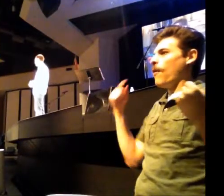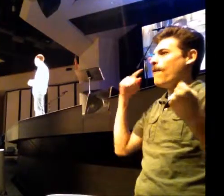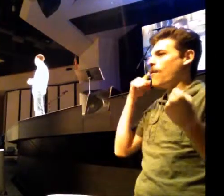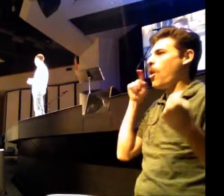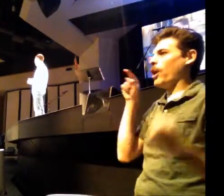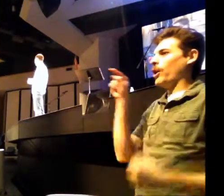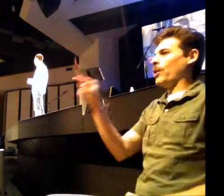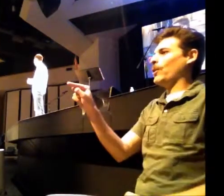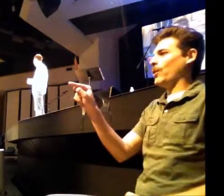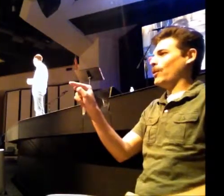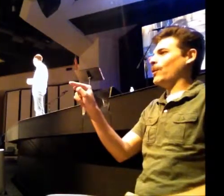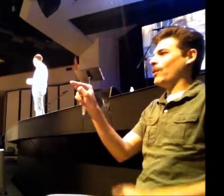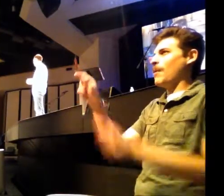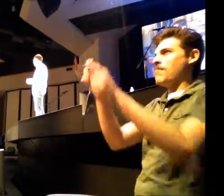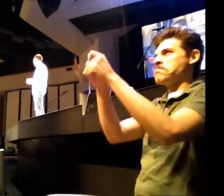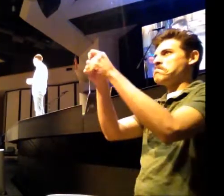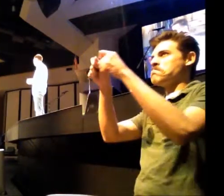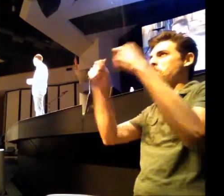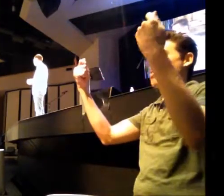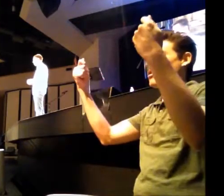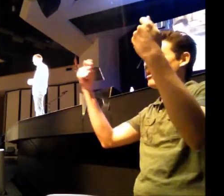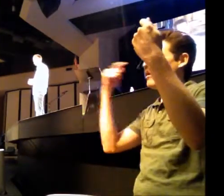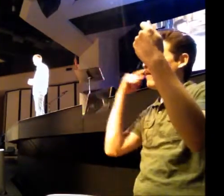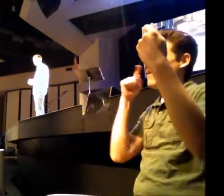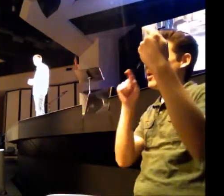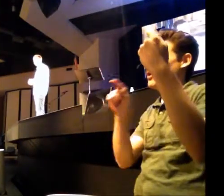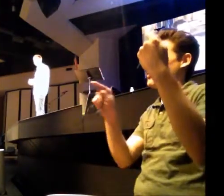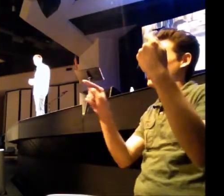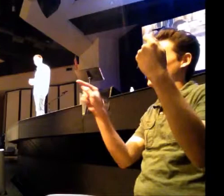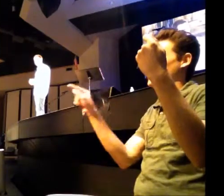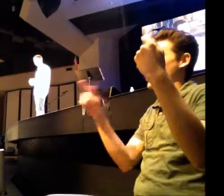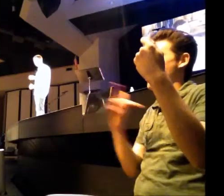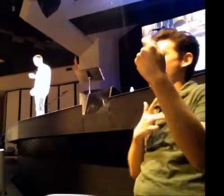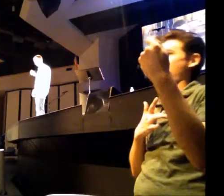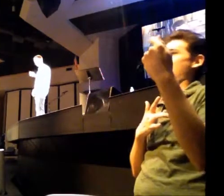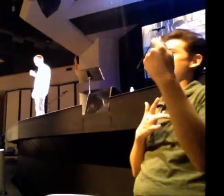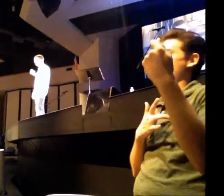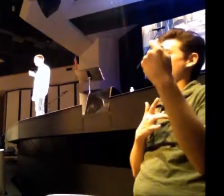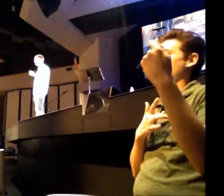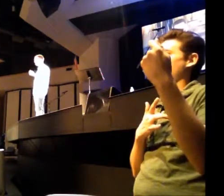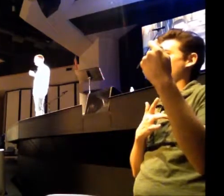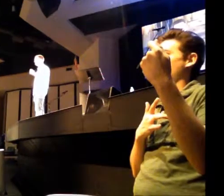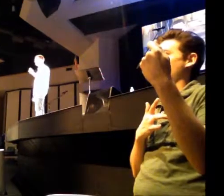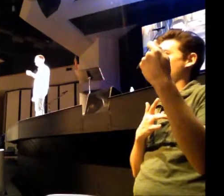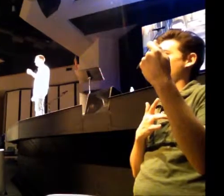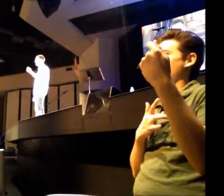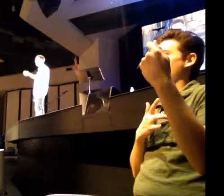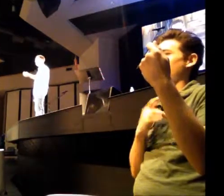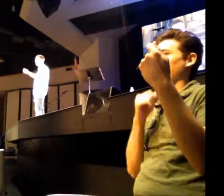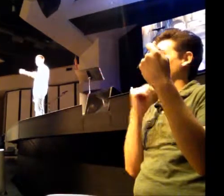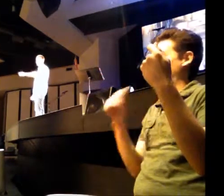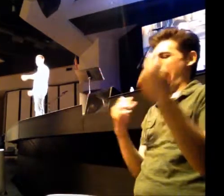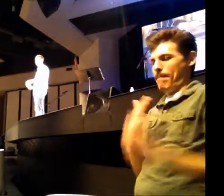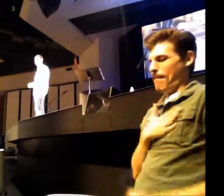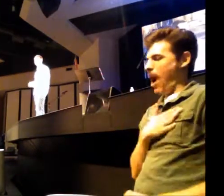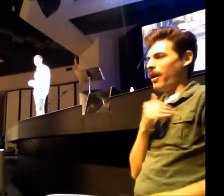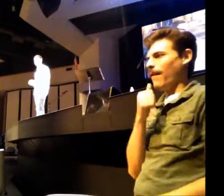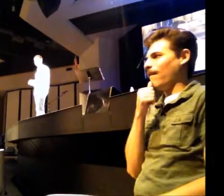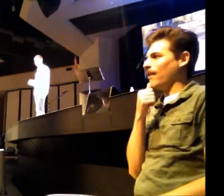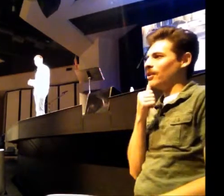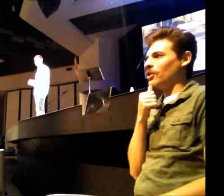suddenly I snapped out of it. Sudden clarity came over me. As I held that bread, I realized this isn't the bread of my